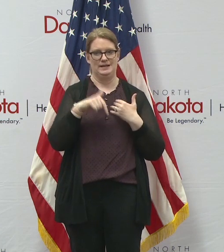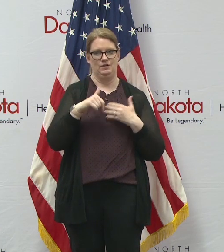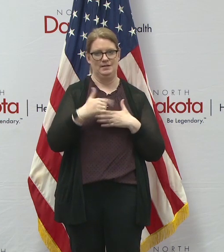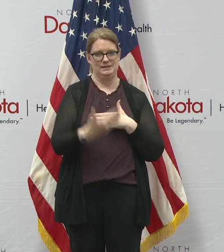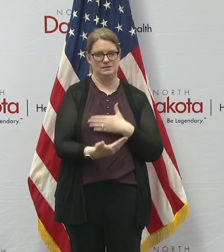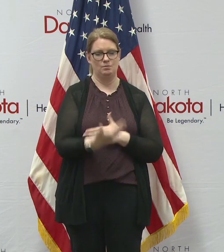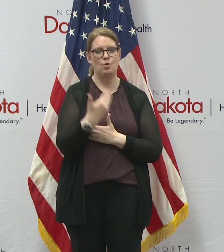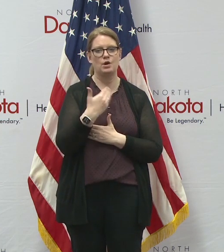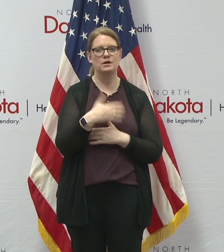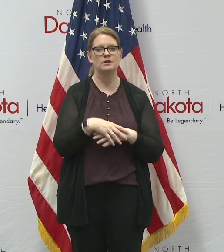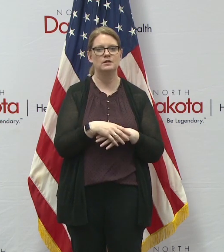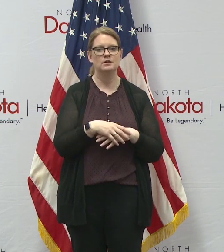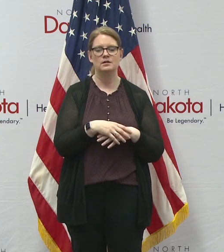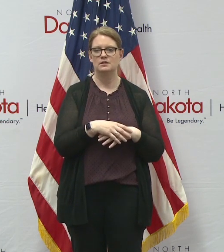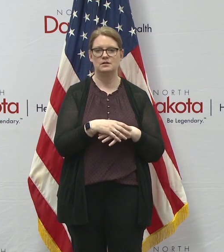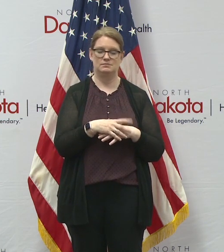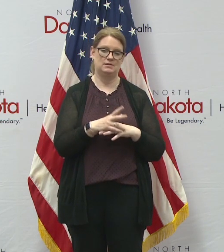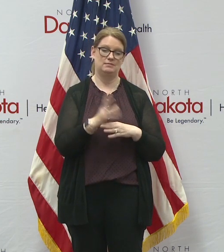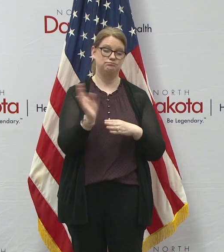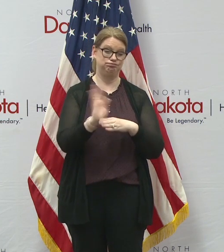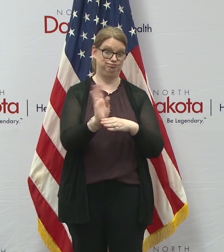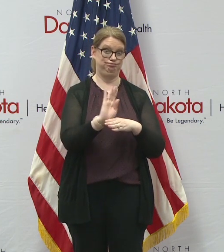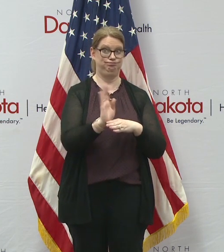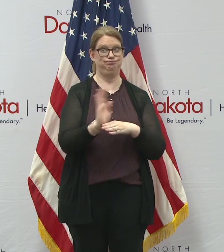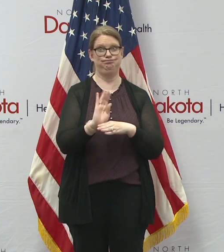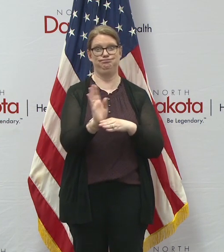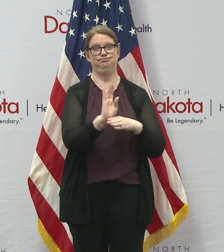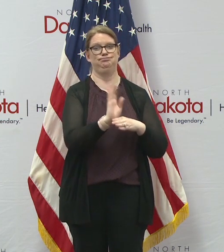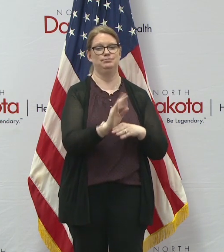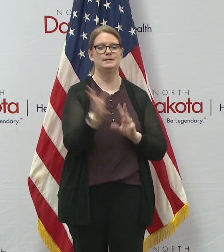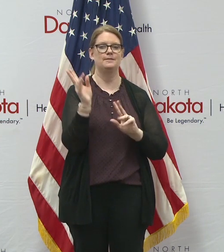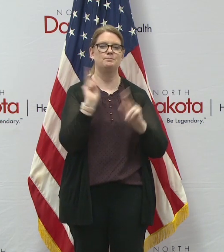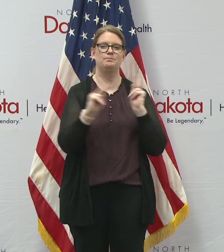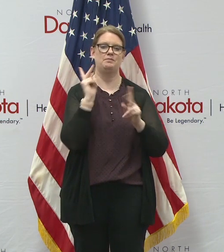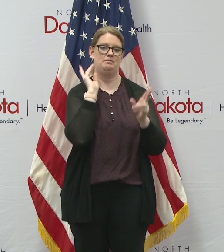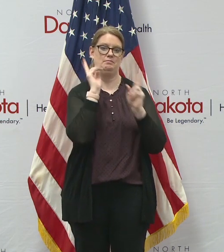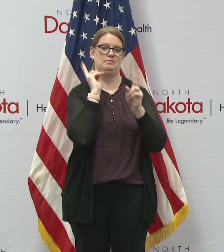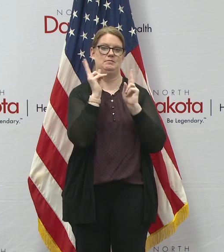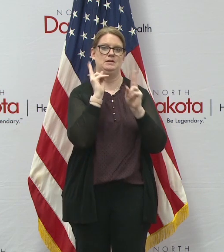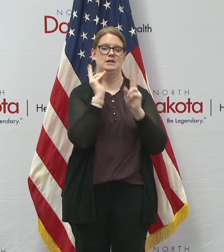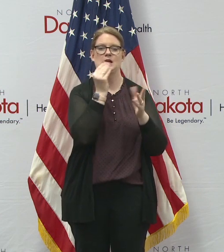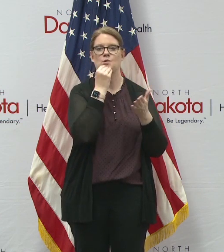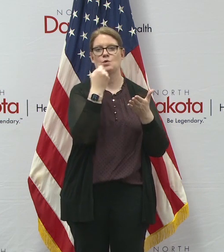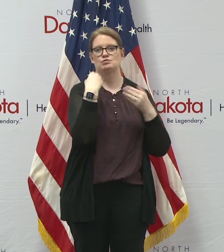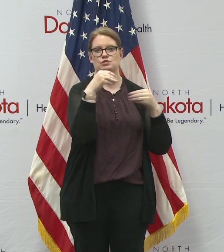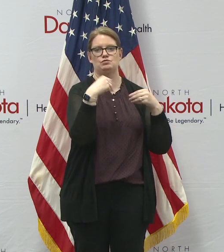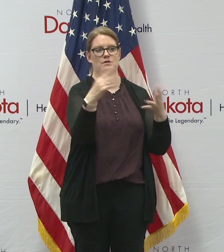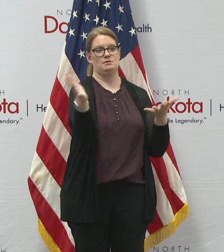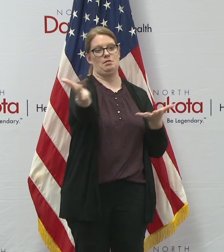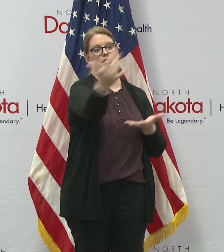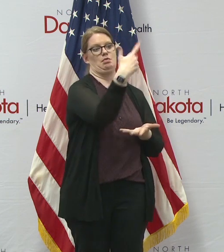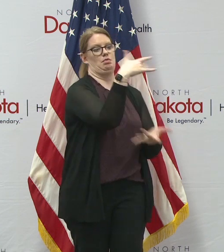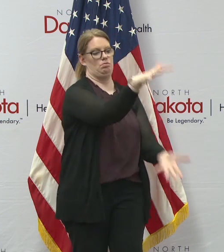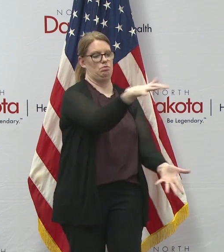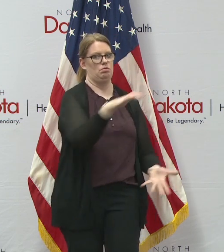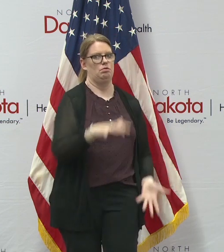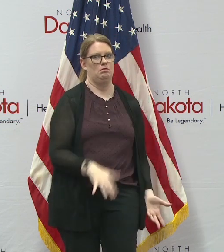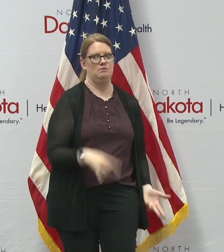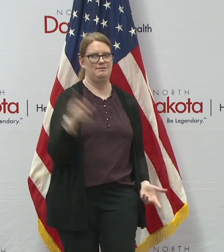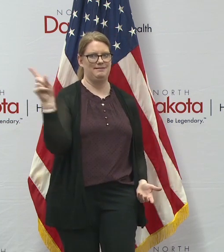was a, flurry of activity, and I'm sure there was people rushing to grocery stores and loading up and doing whatever in Fargo because they